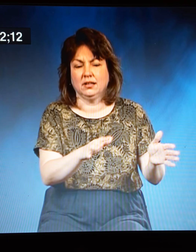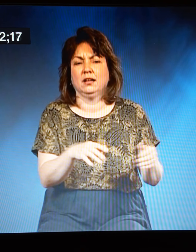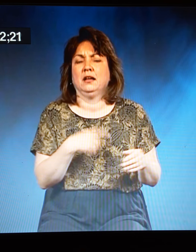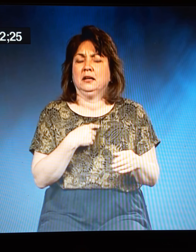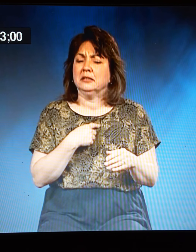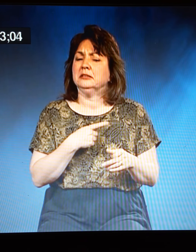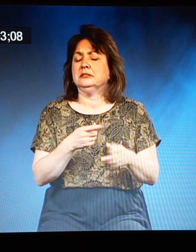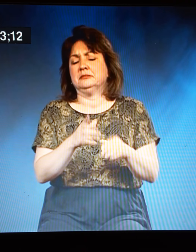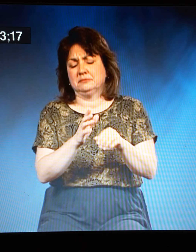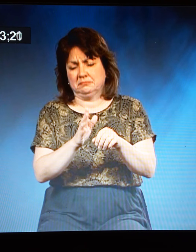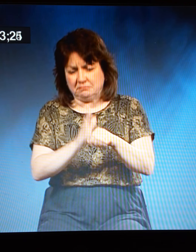all the peppers.